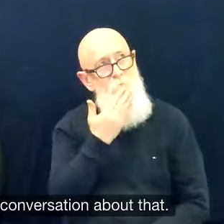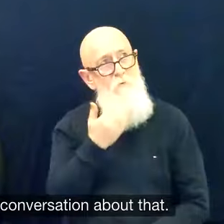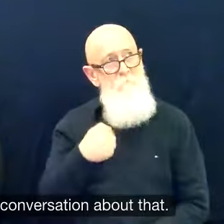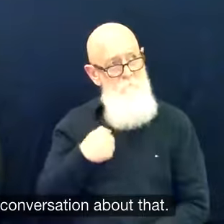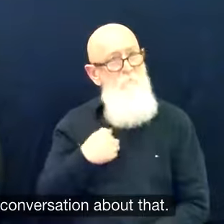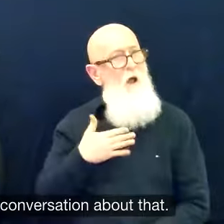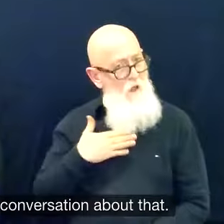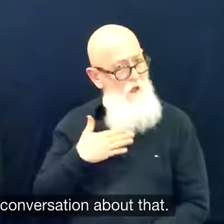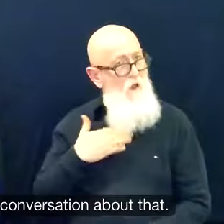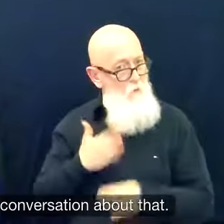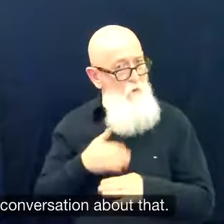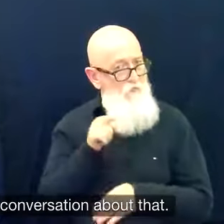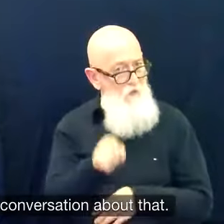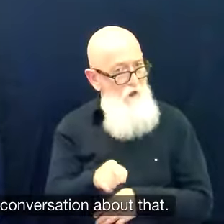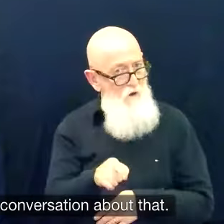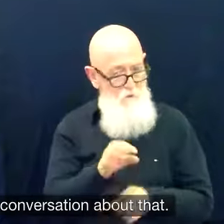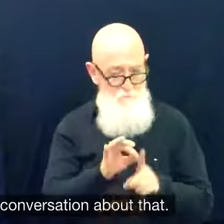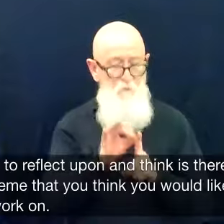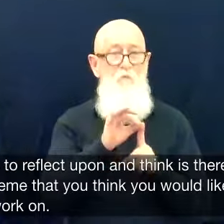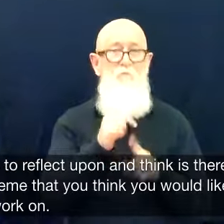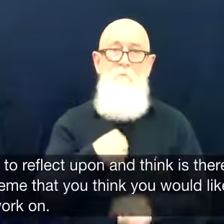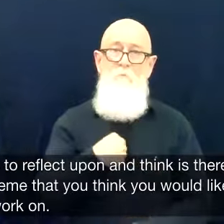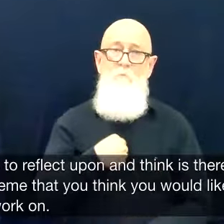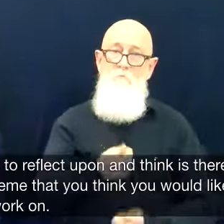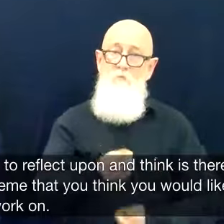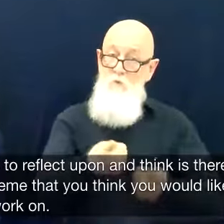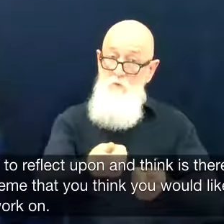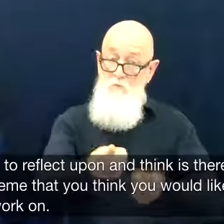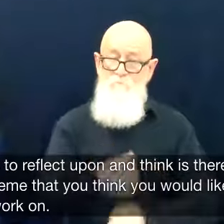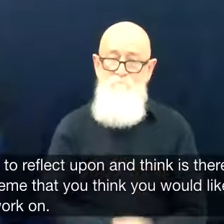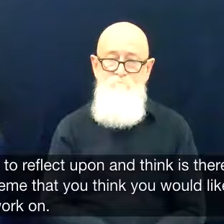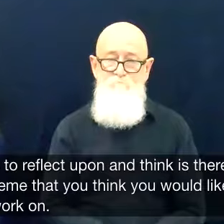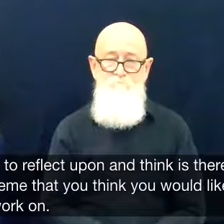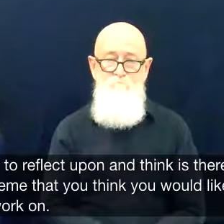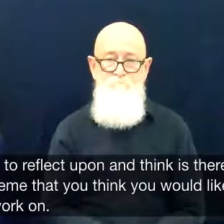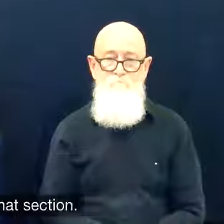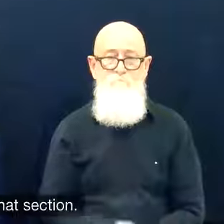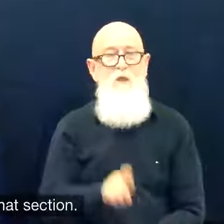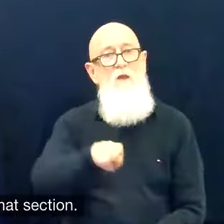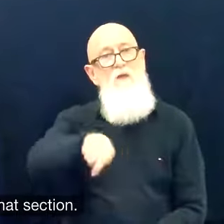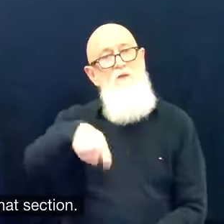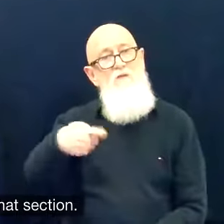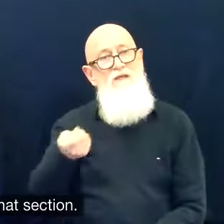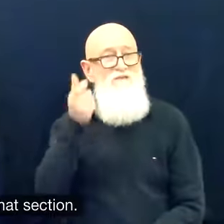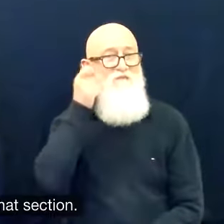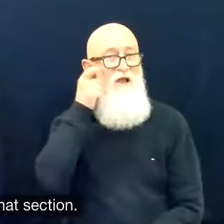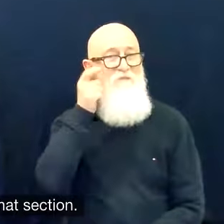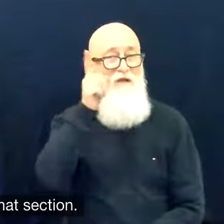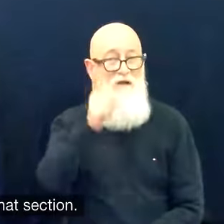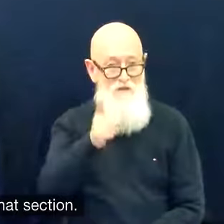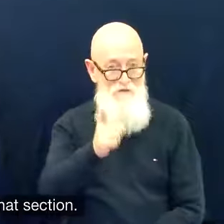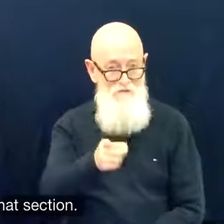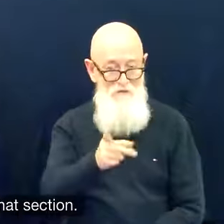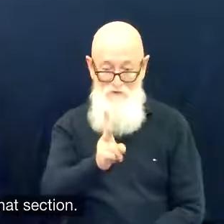I would like to work on? So that's that section. I'll hand back to David now to look at